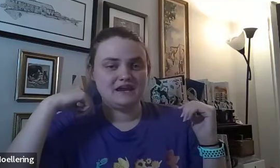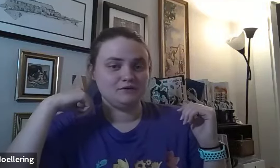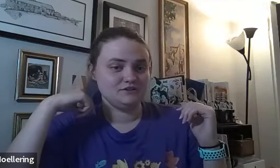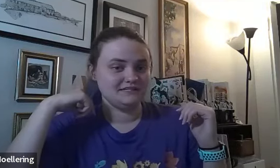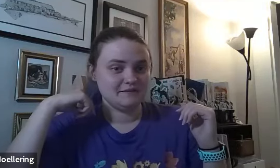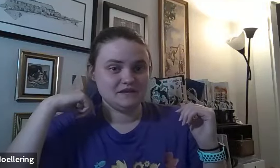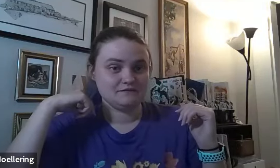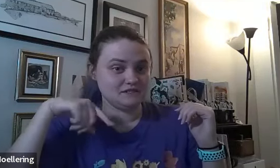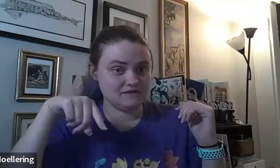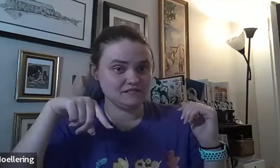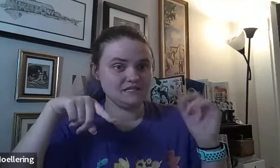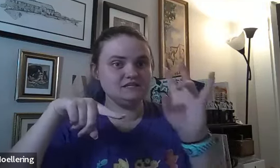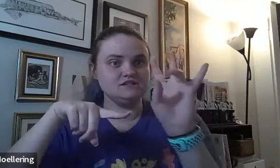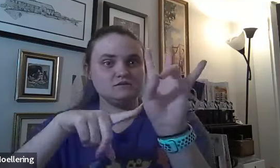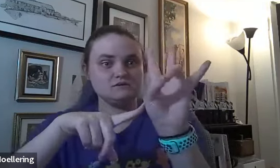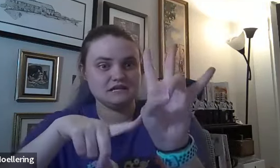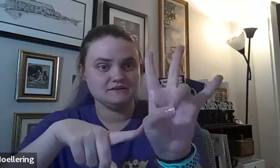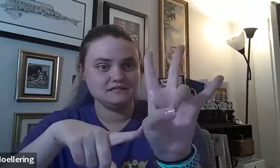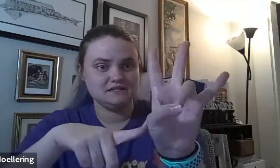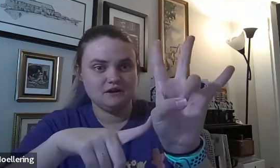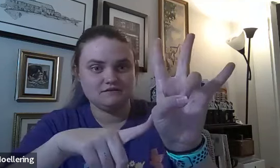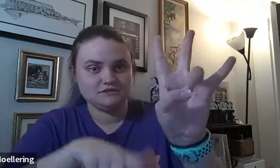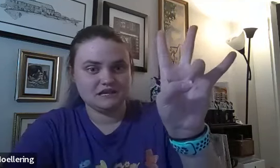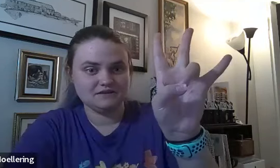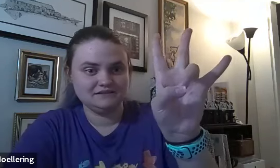we'll do the same thing for 17. So 17, you have your 7.